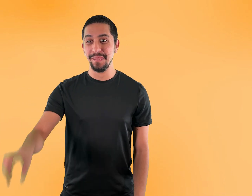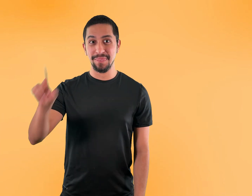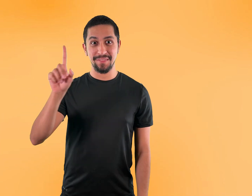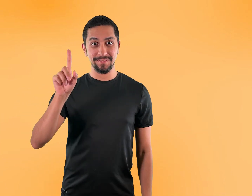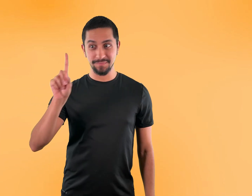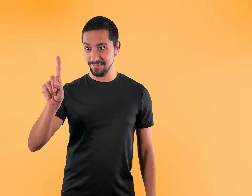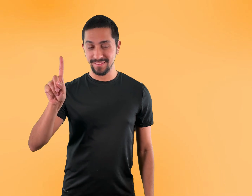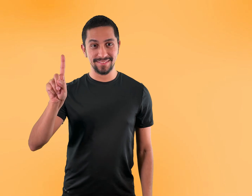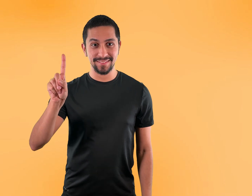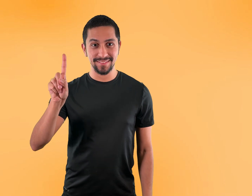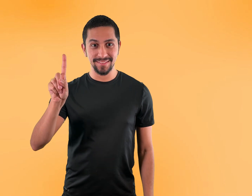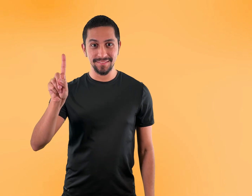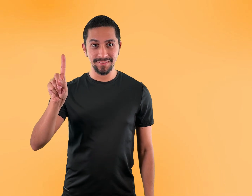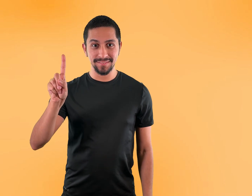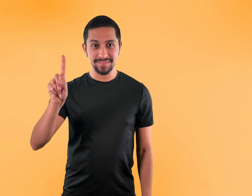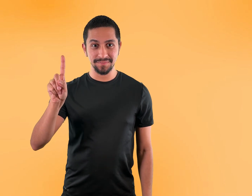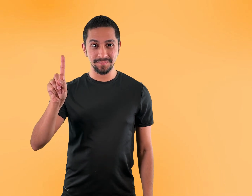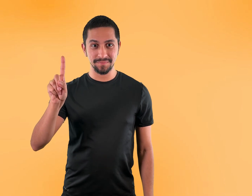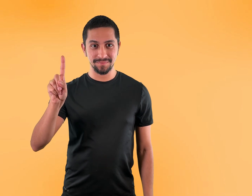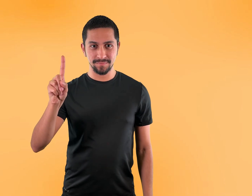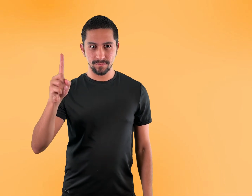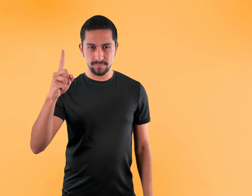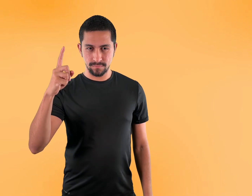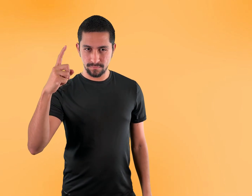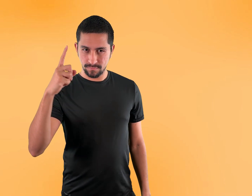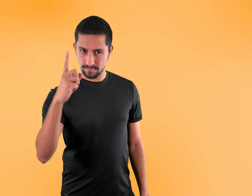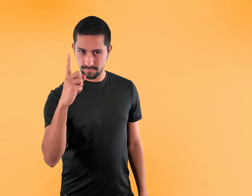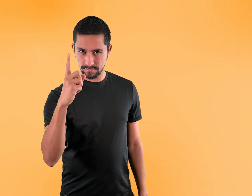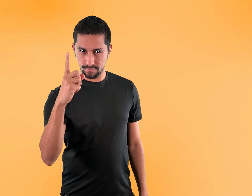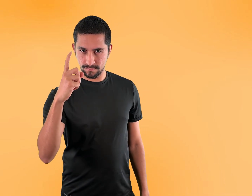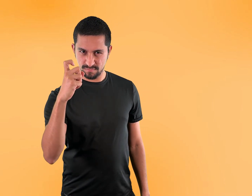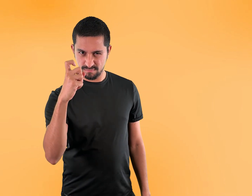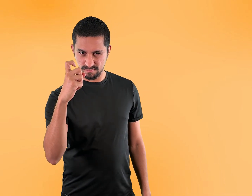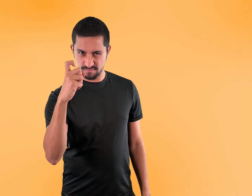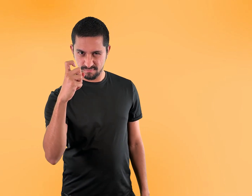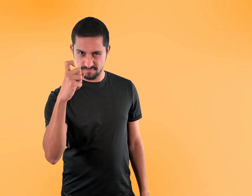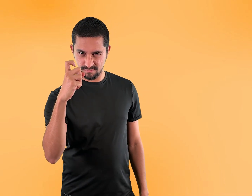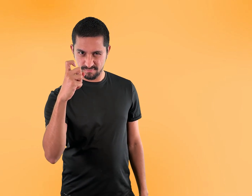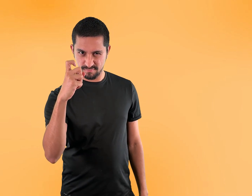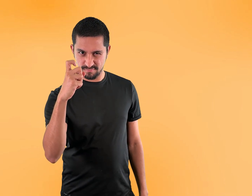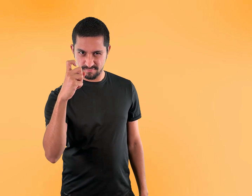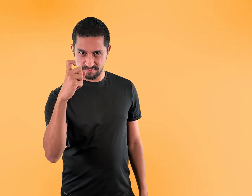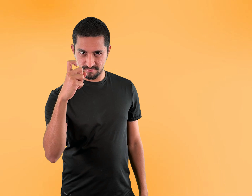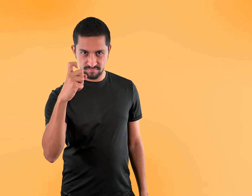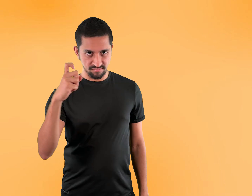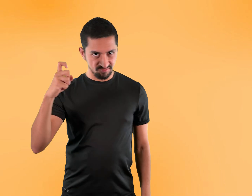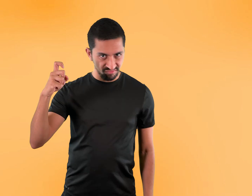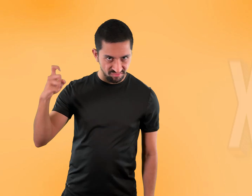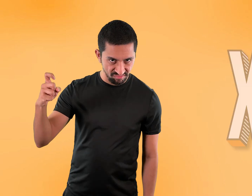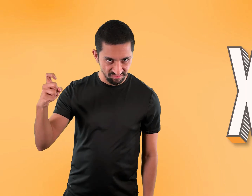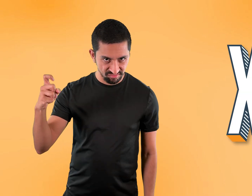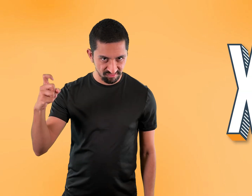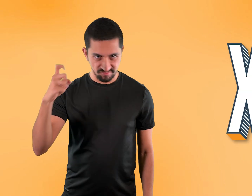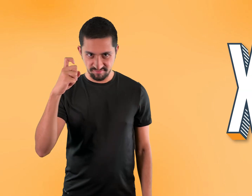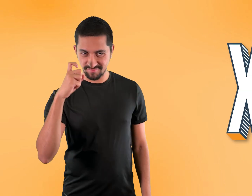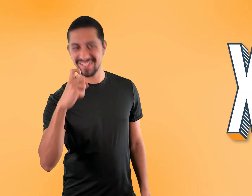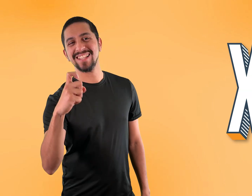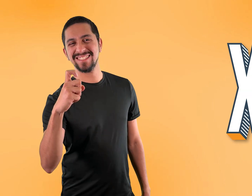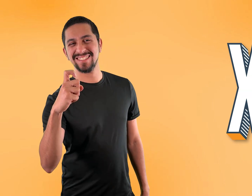One finger pointed up and then bend the knuckles down like a hook. It's X.